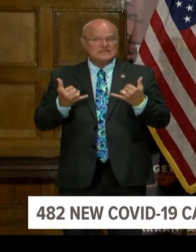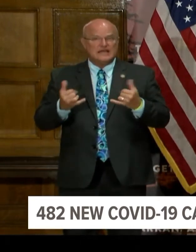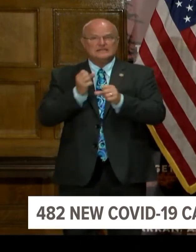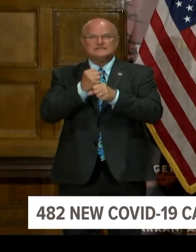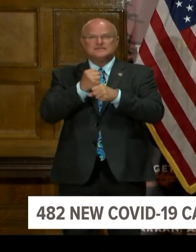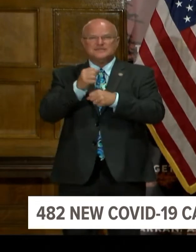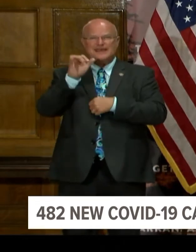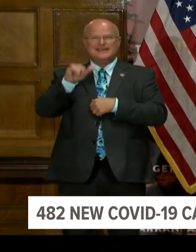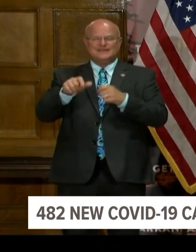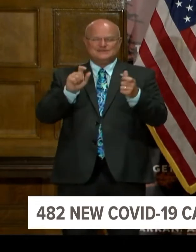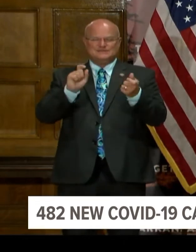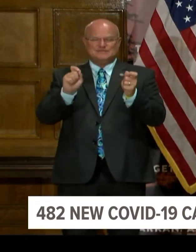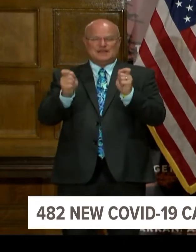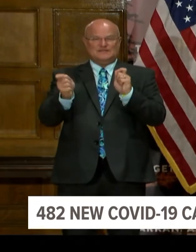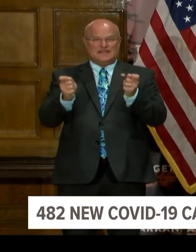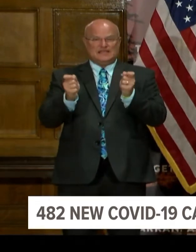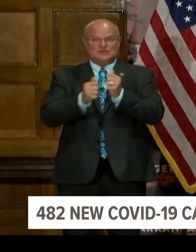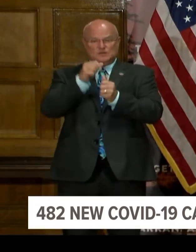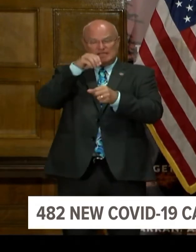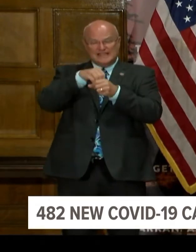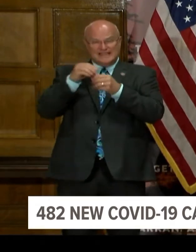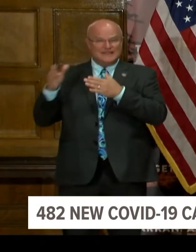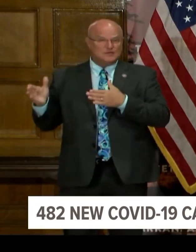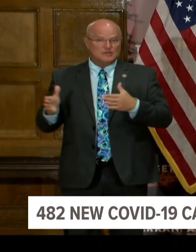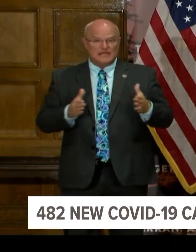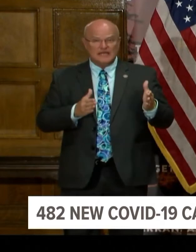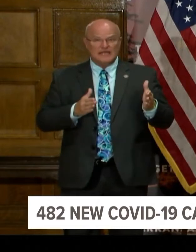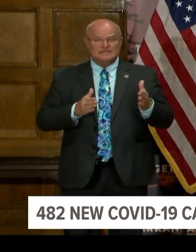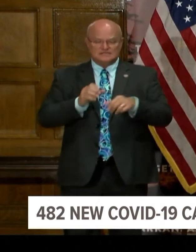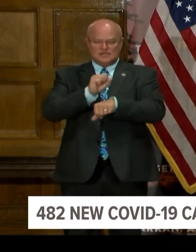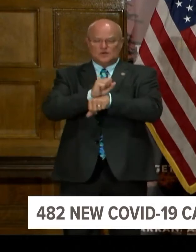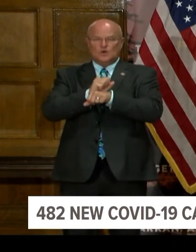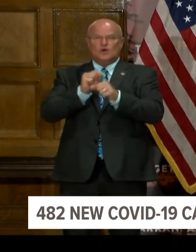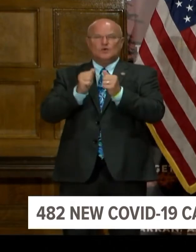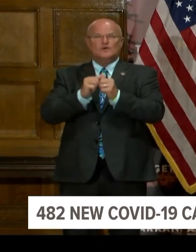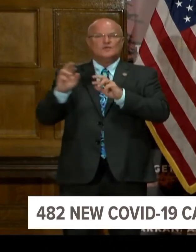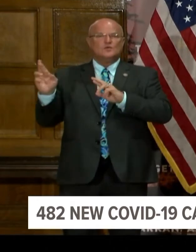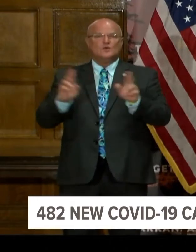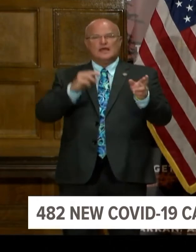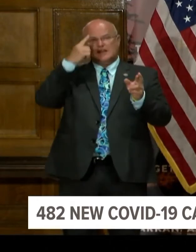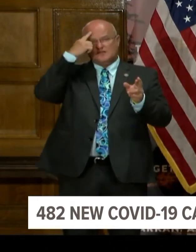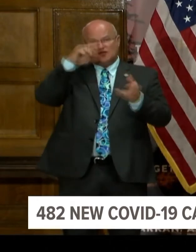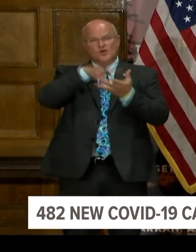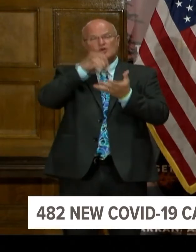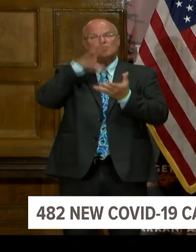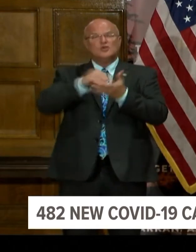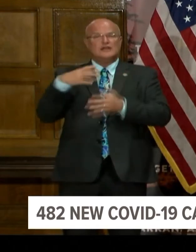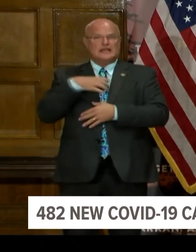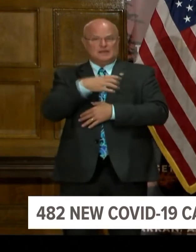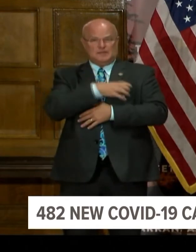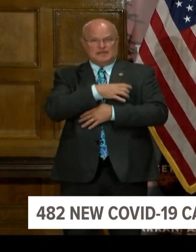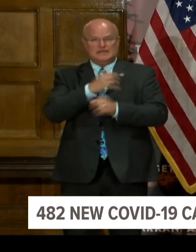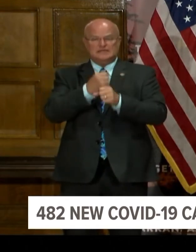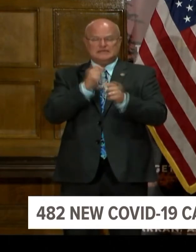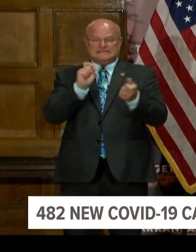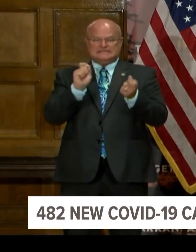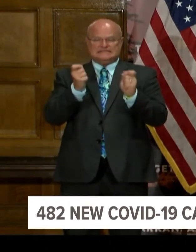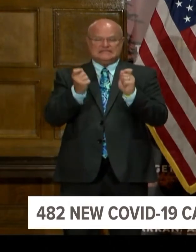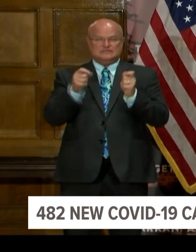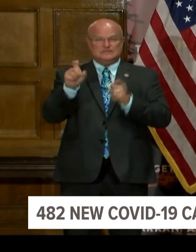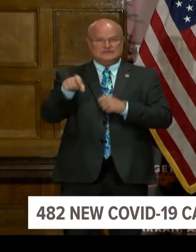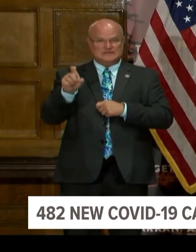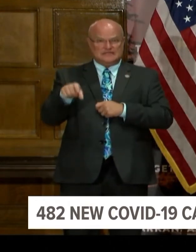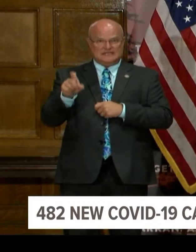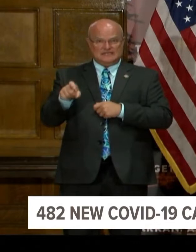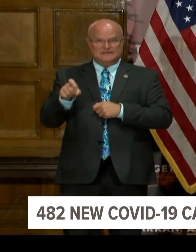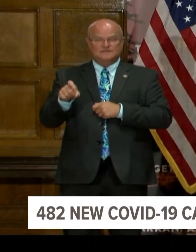make those modifications within their plans, working with their Ready for Learning committees to make those adjustments so